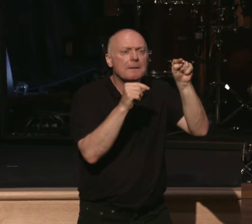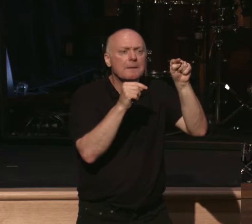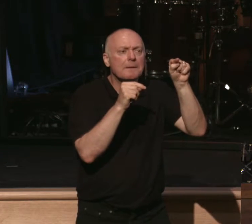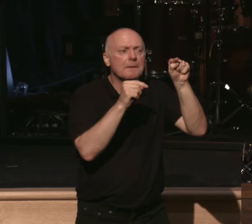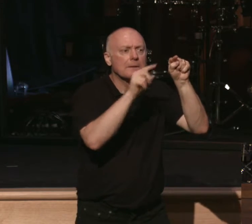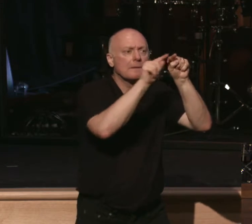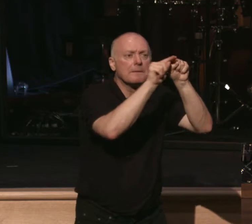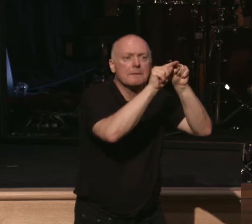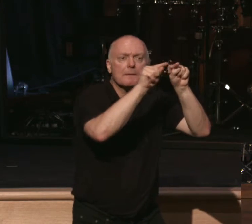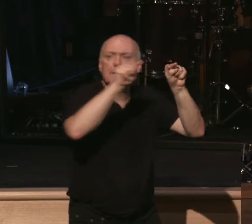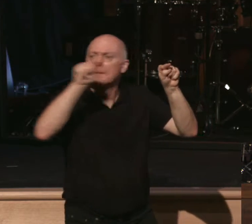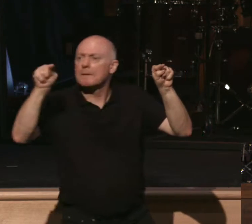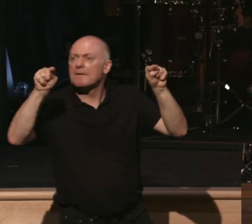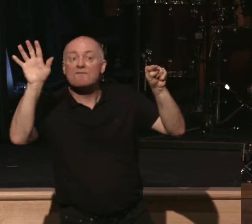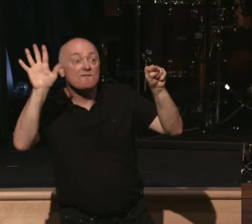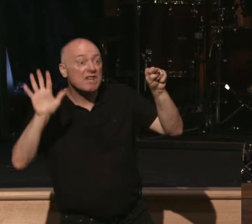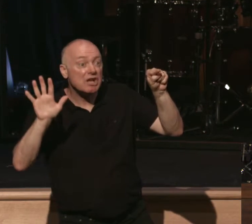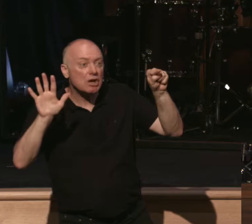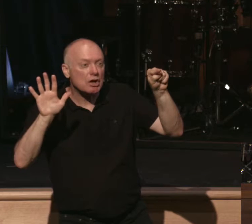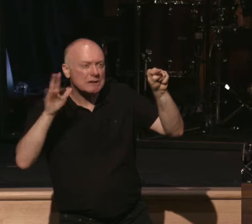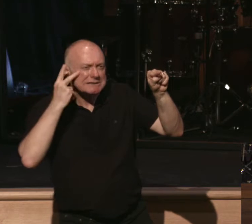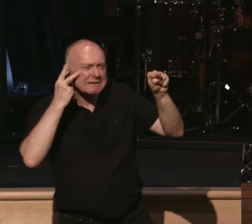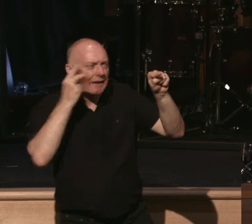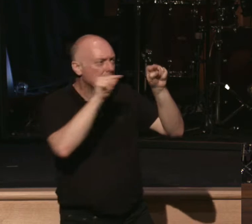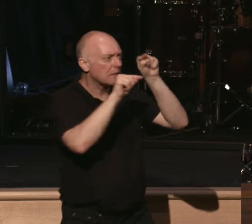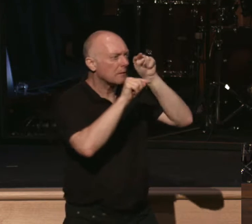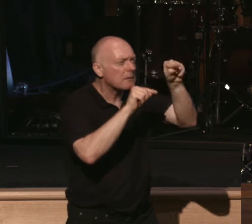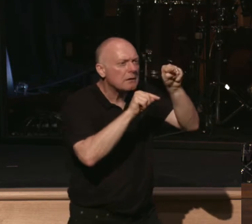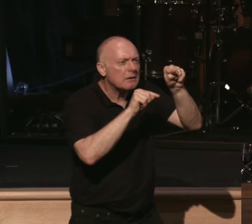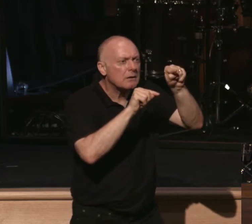says corresponding fear. Do you see that? Corresponding fear.